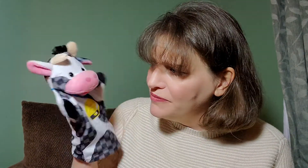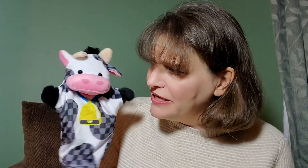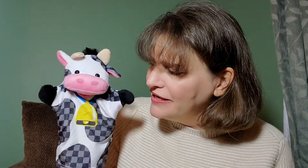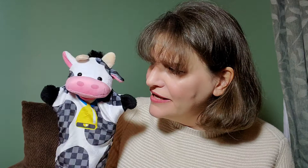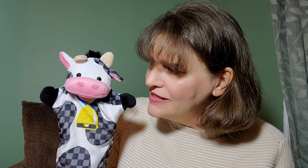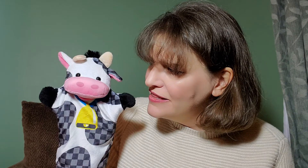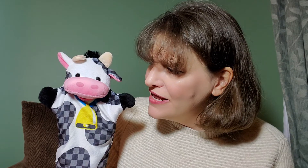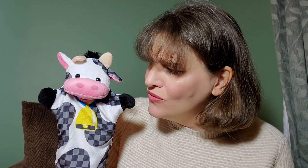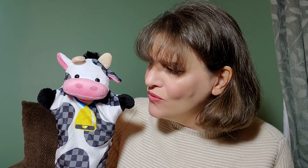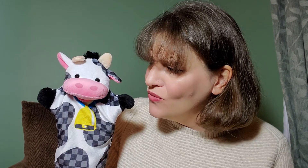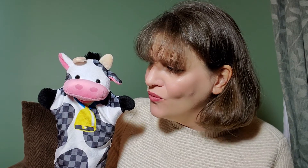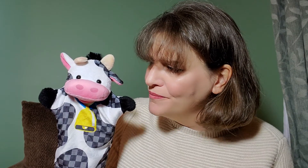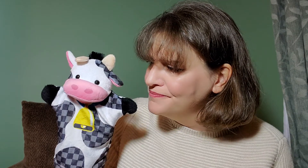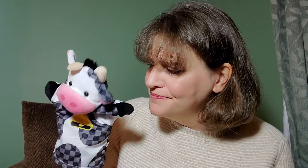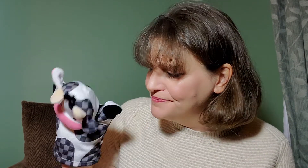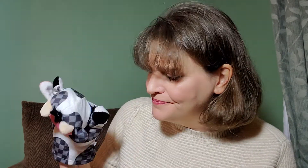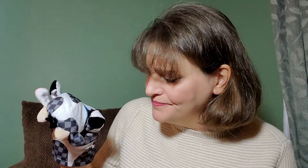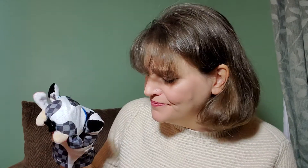be. Then who?